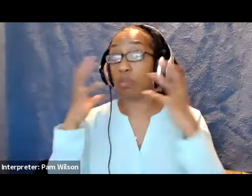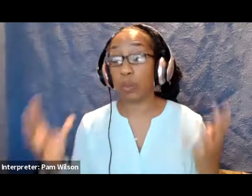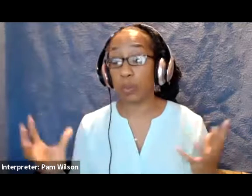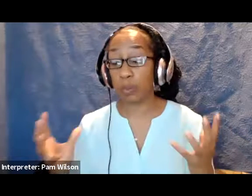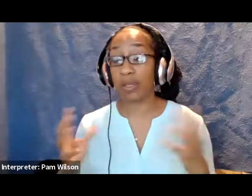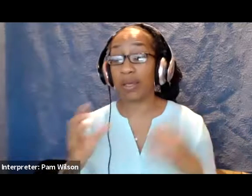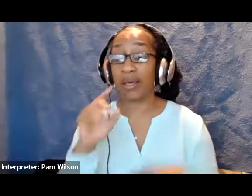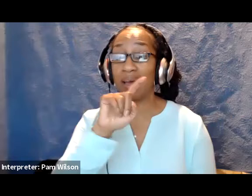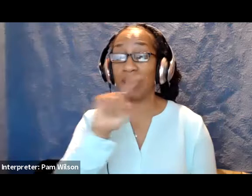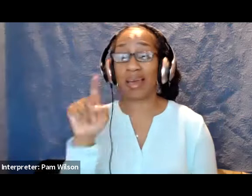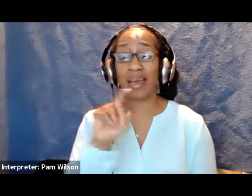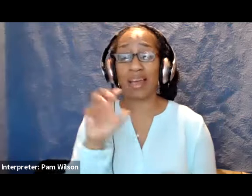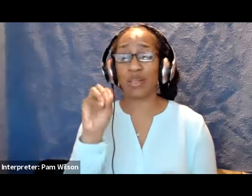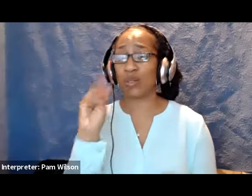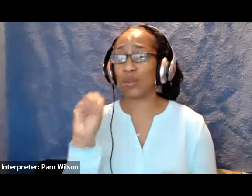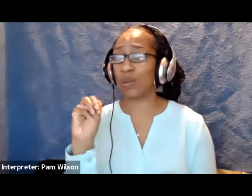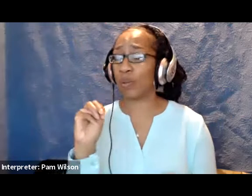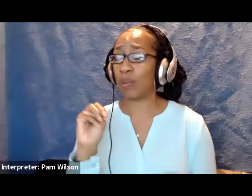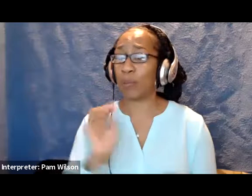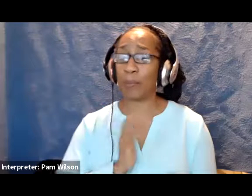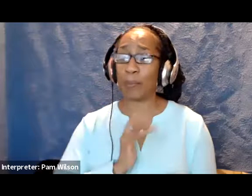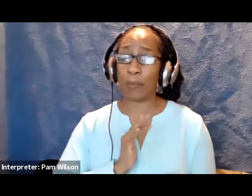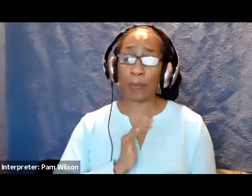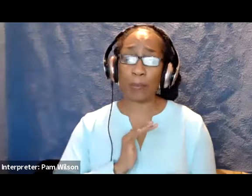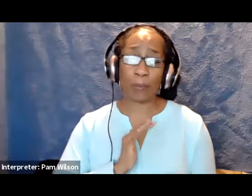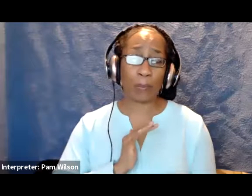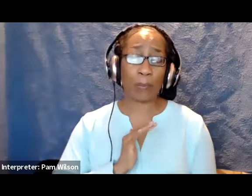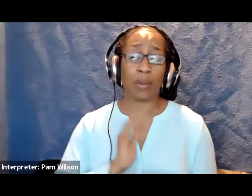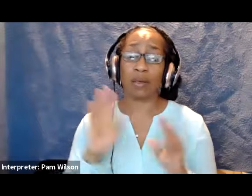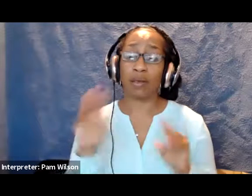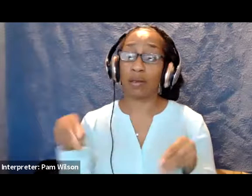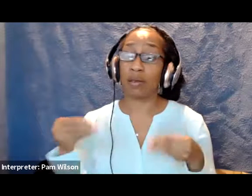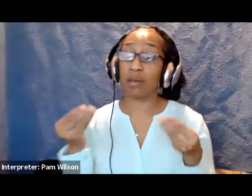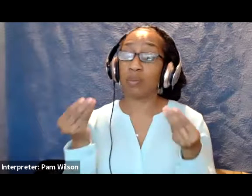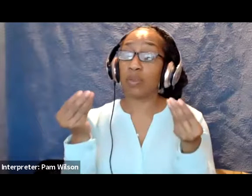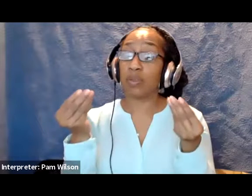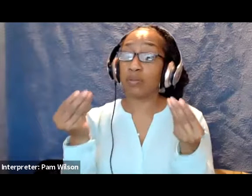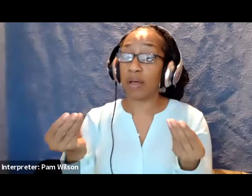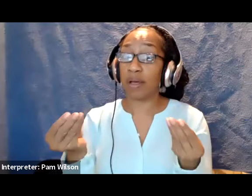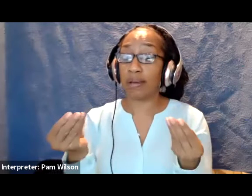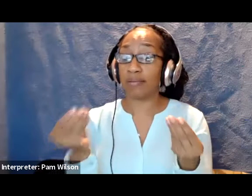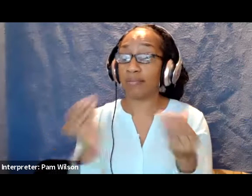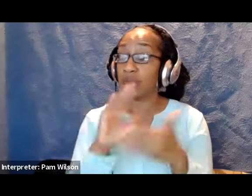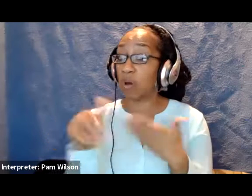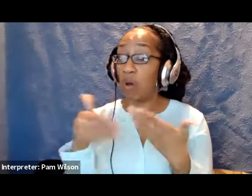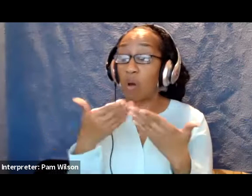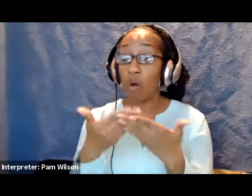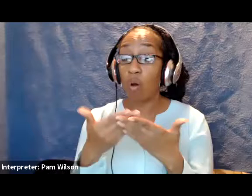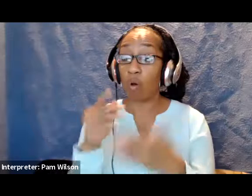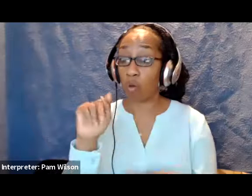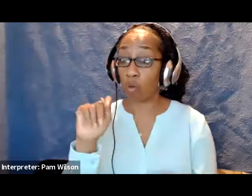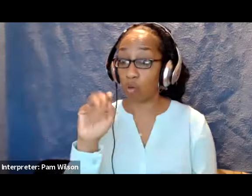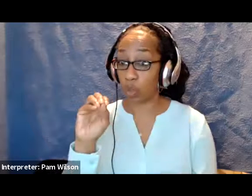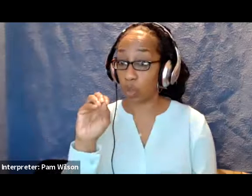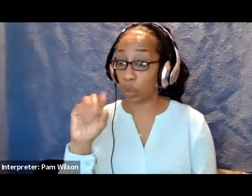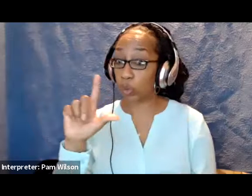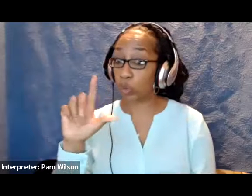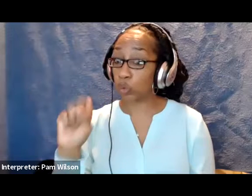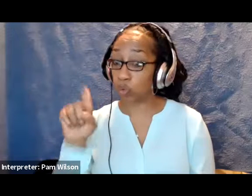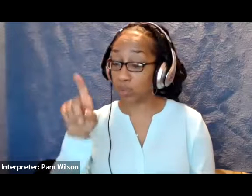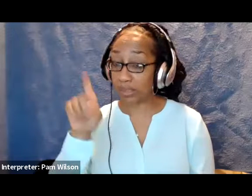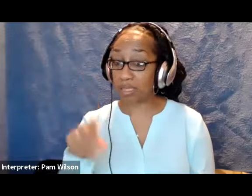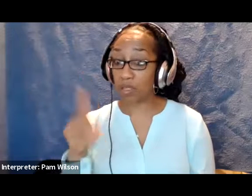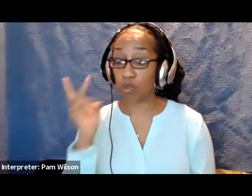Zoom does an excellent job in providing you basically all the tools that you'll need. You'll see in the